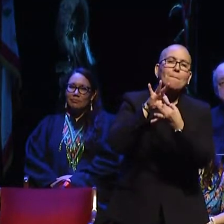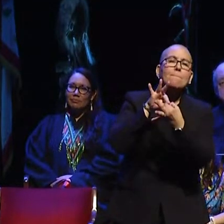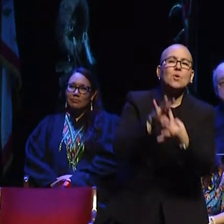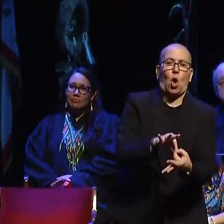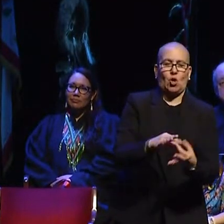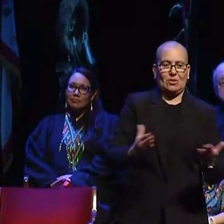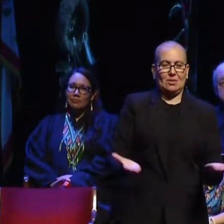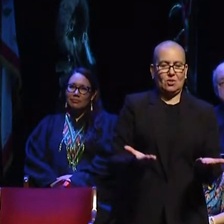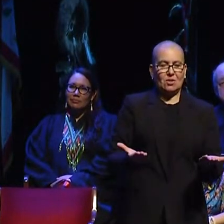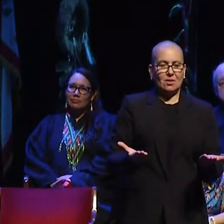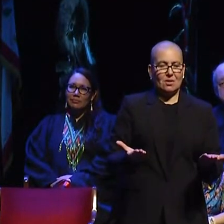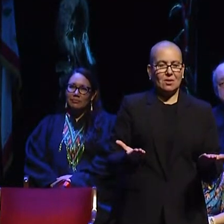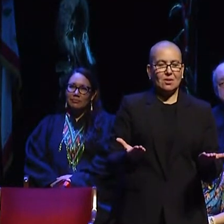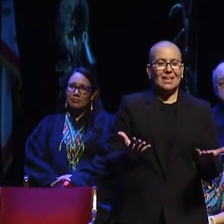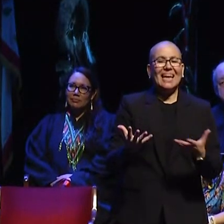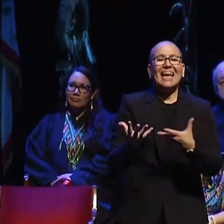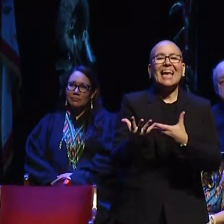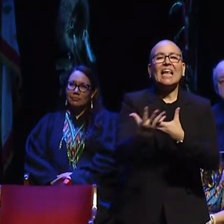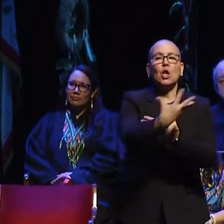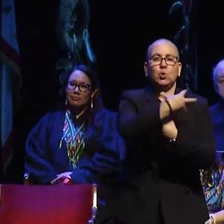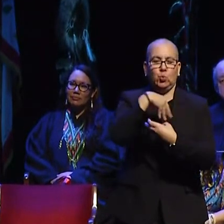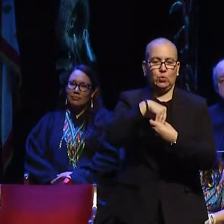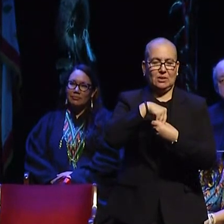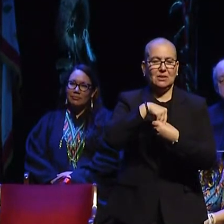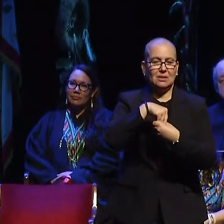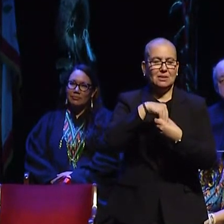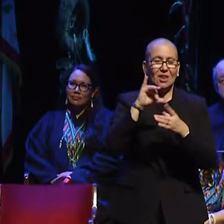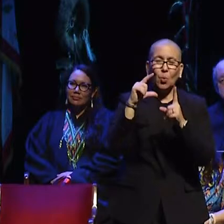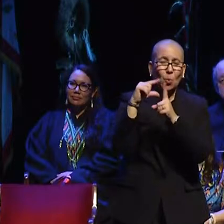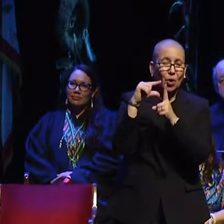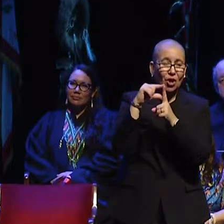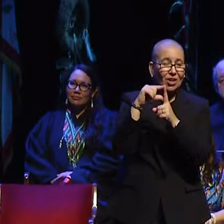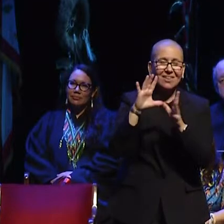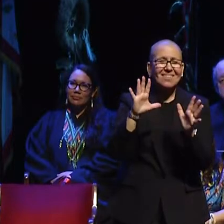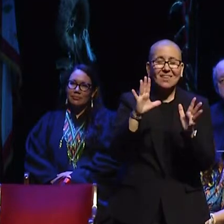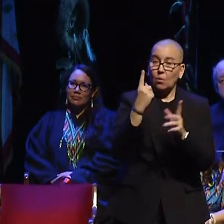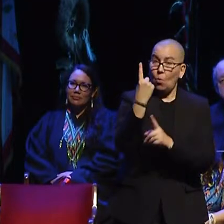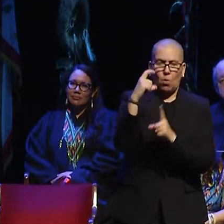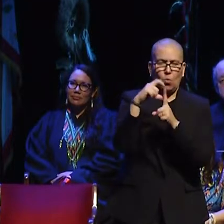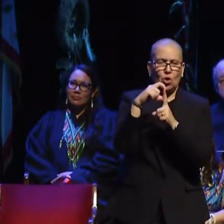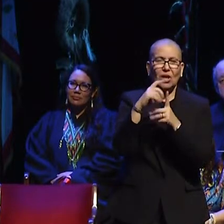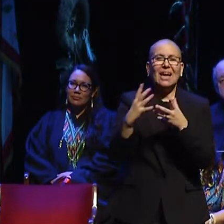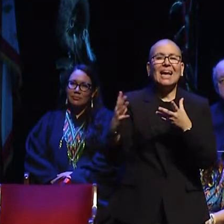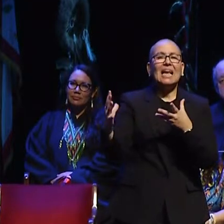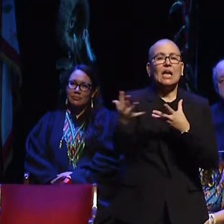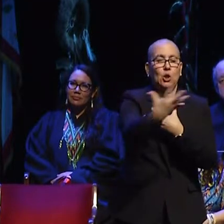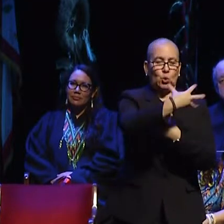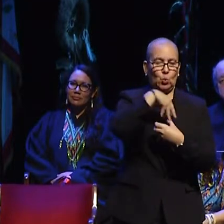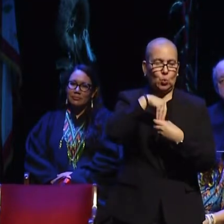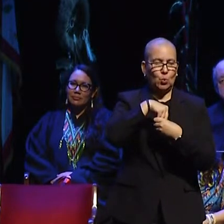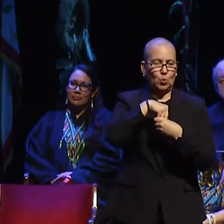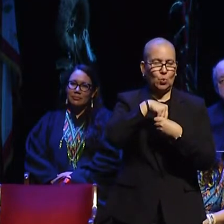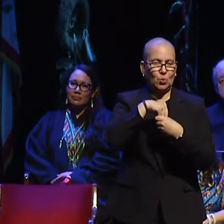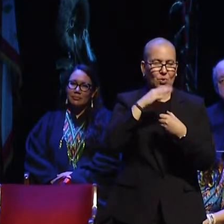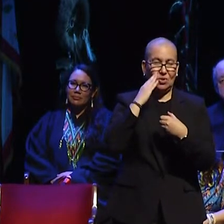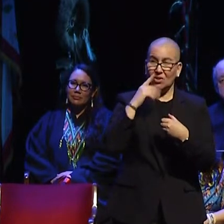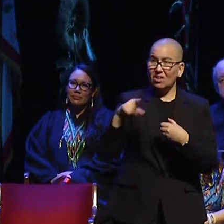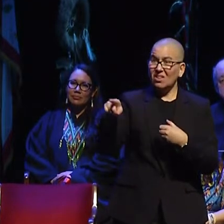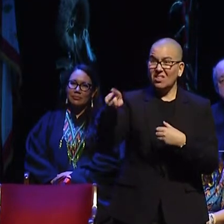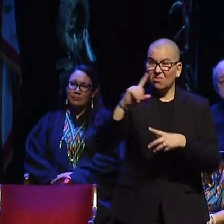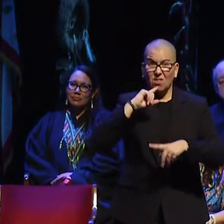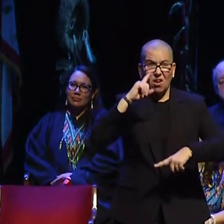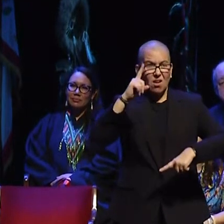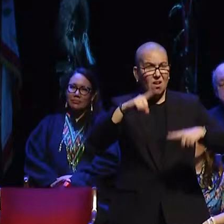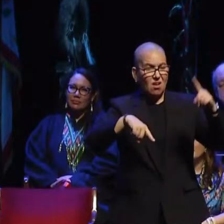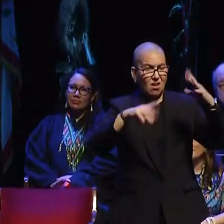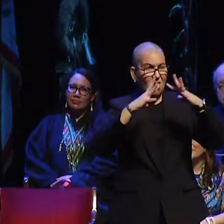inclusion, and it sometimes gets thrown on, it's very simple. It's a very simple thing. It's being embodied right in front of you today. I'll